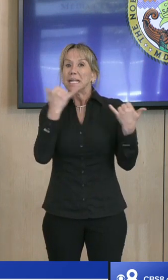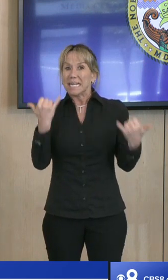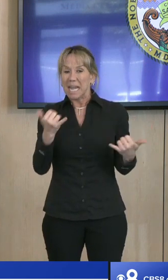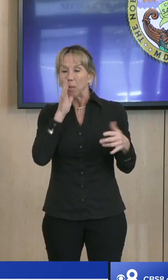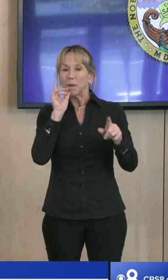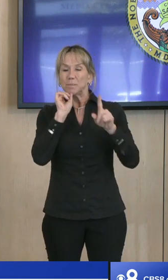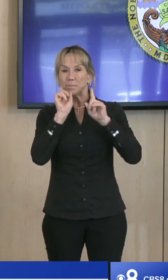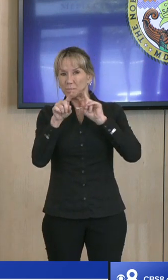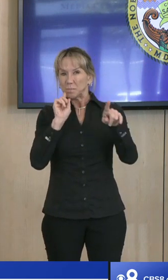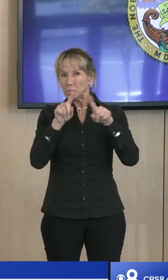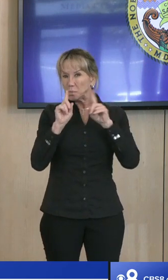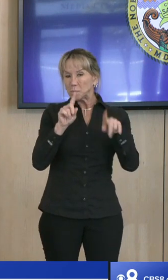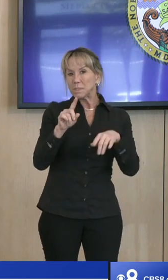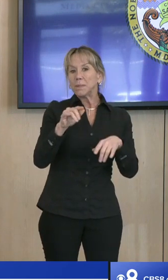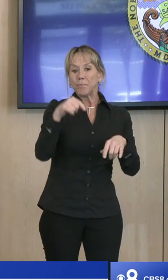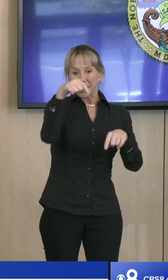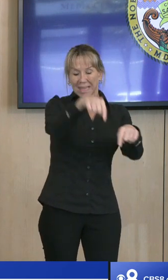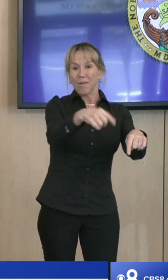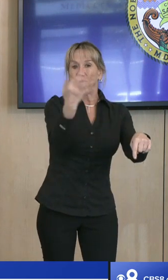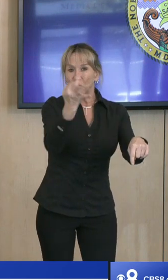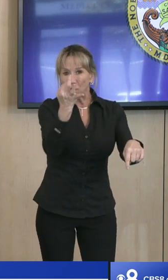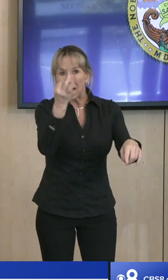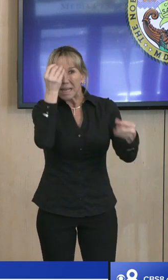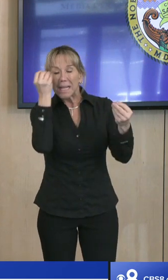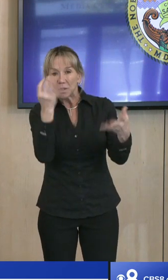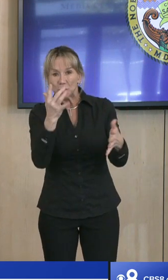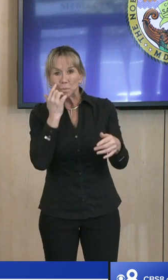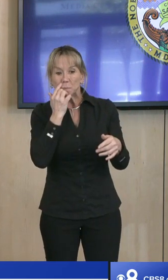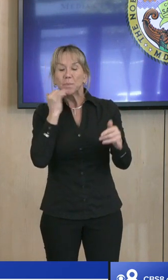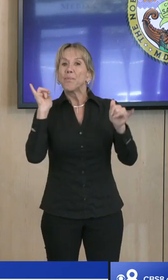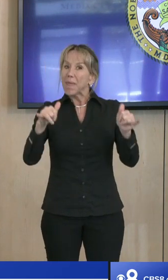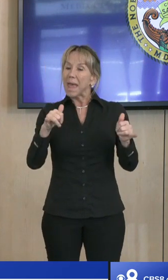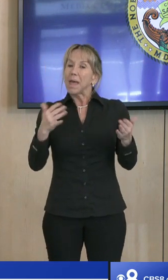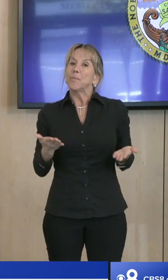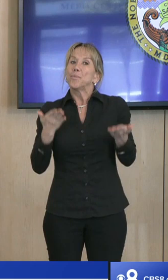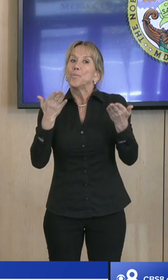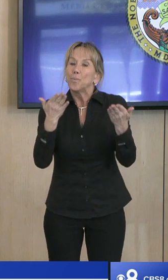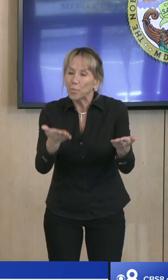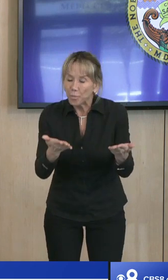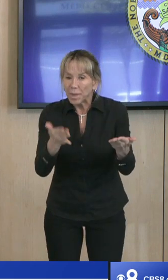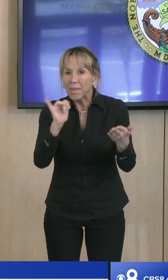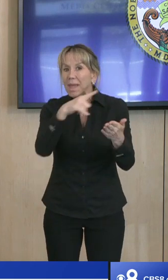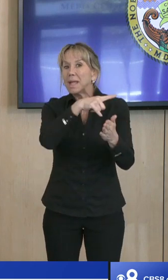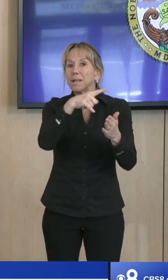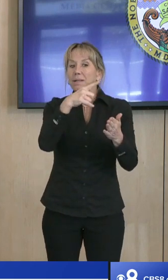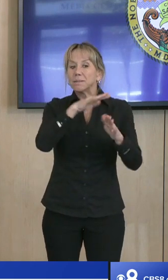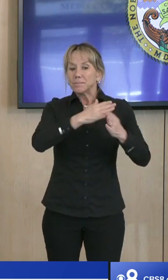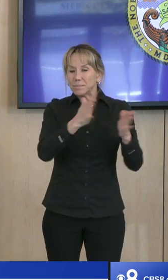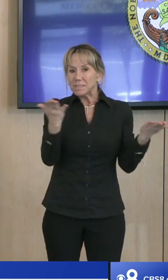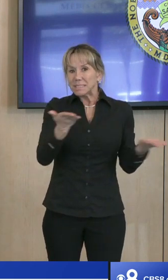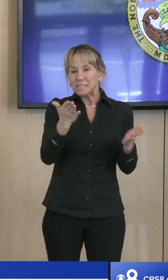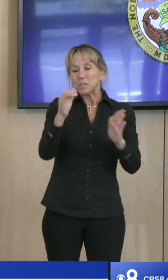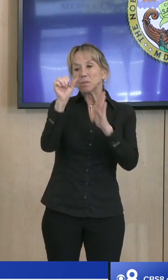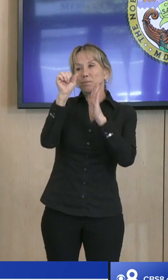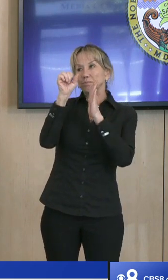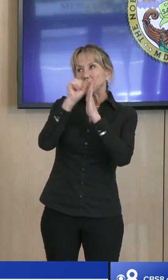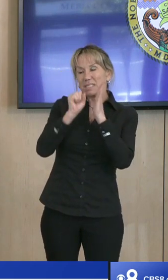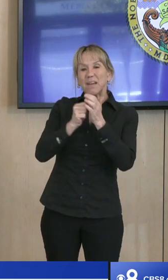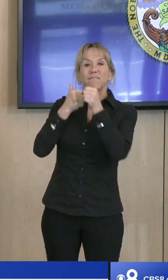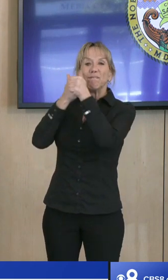on Friday, an order will go into a place that is strongly recommending the public follow the state's guidance on facial